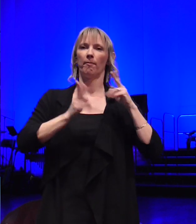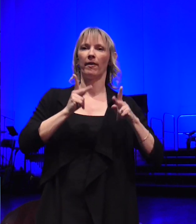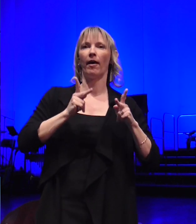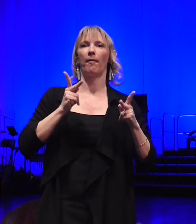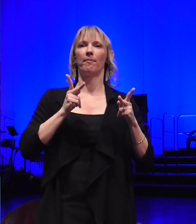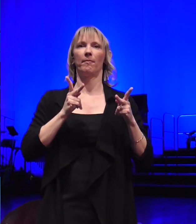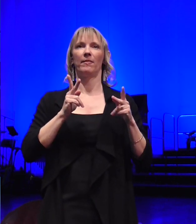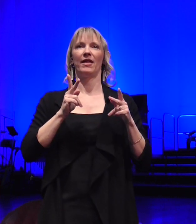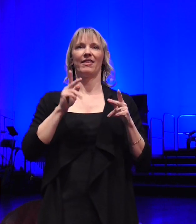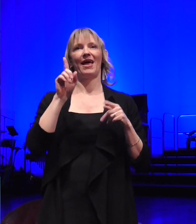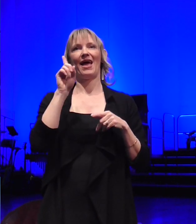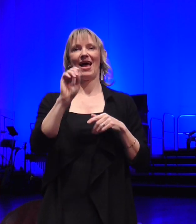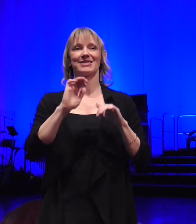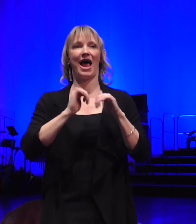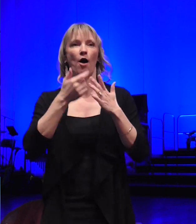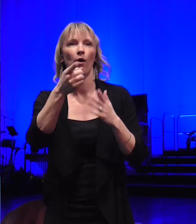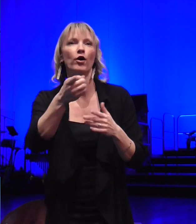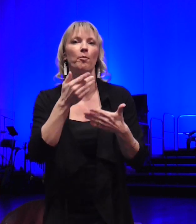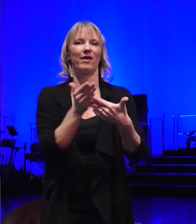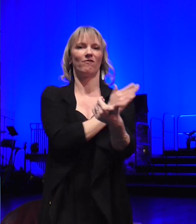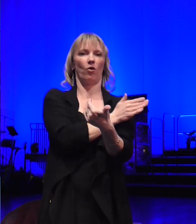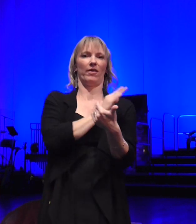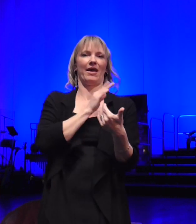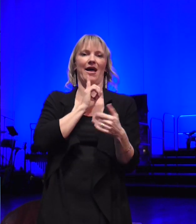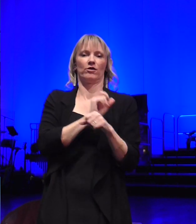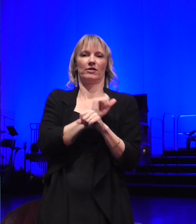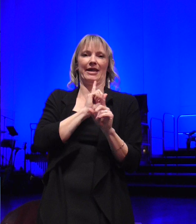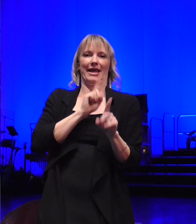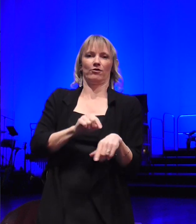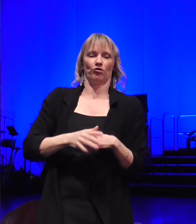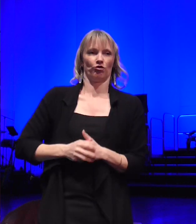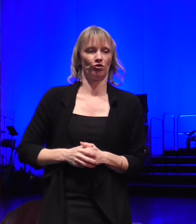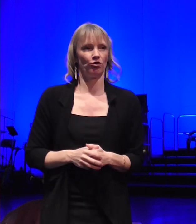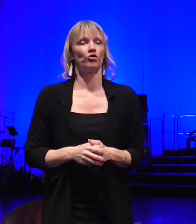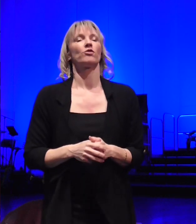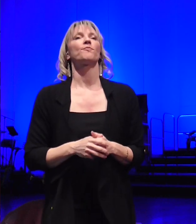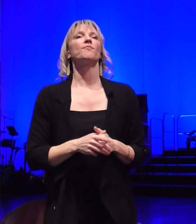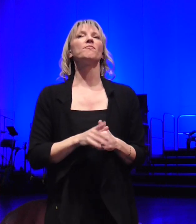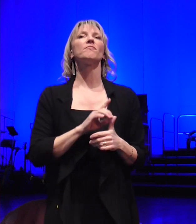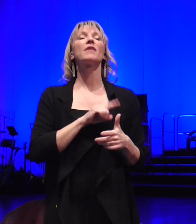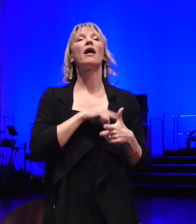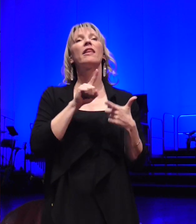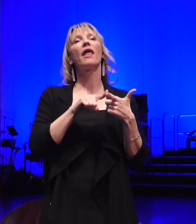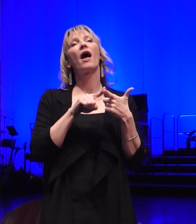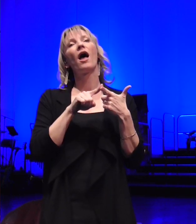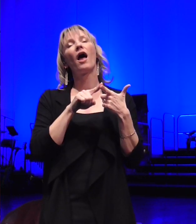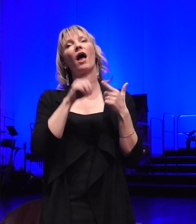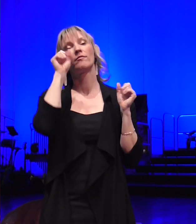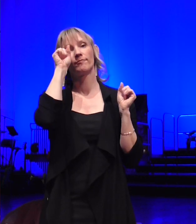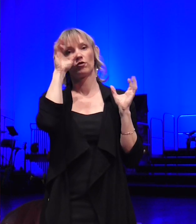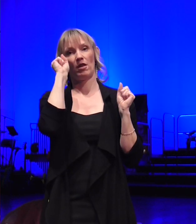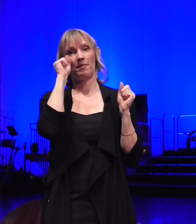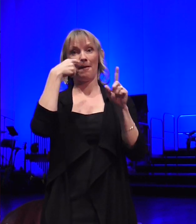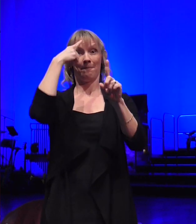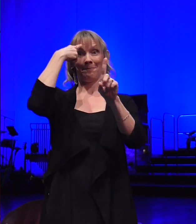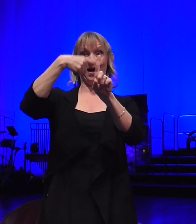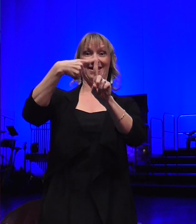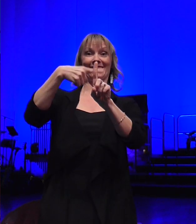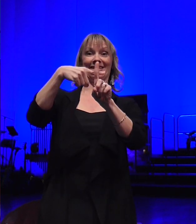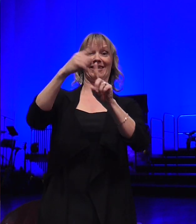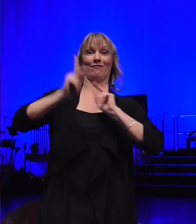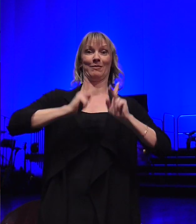you out even before they finish answering, right? And then there are the incredibly positive